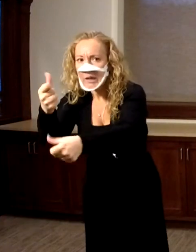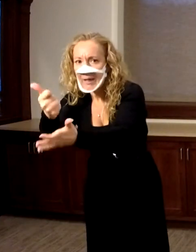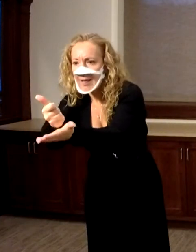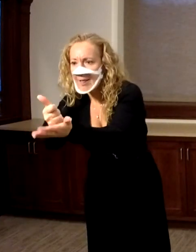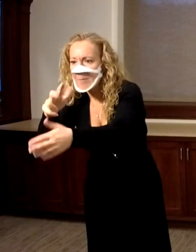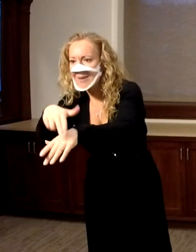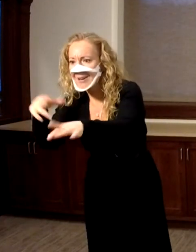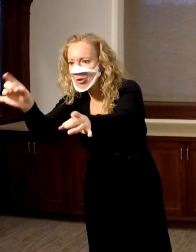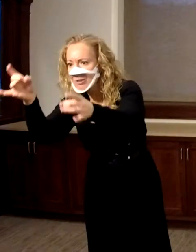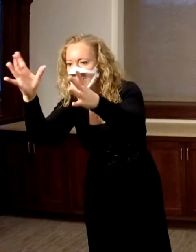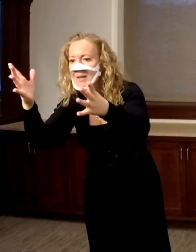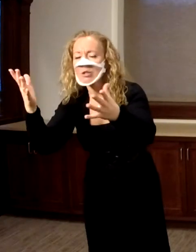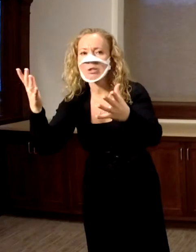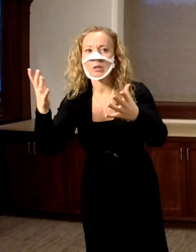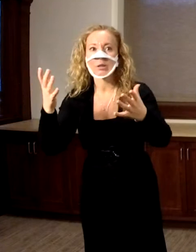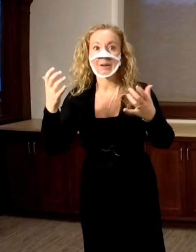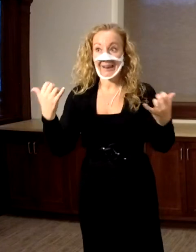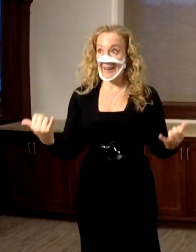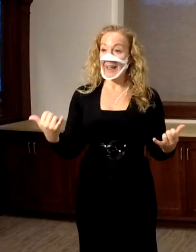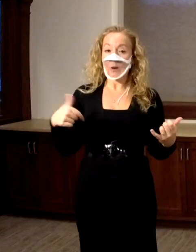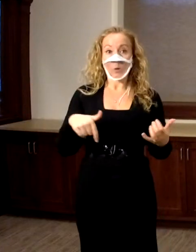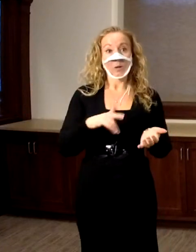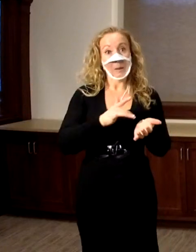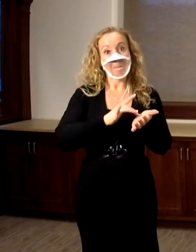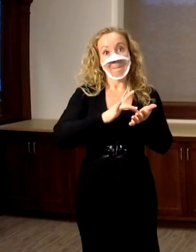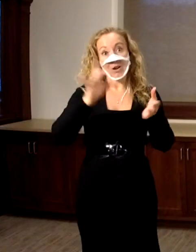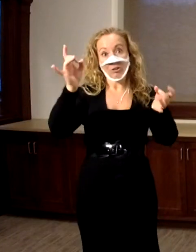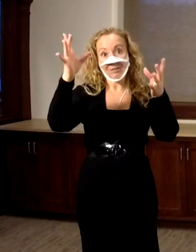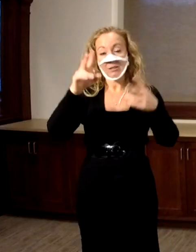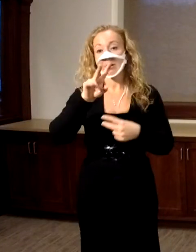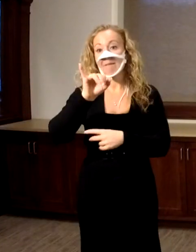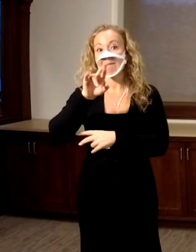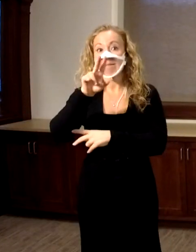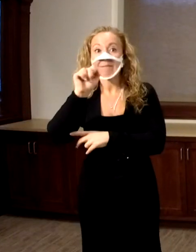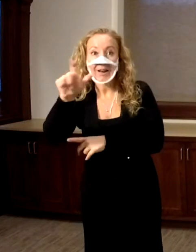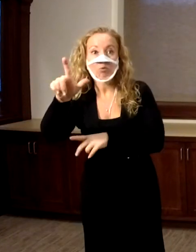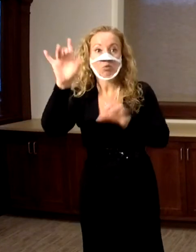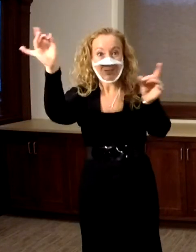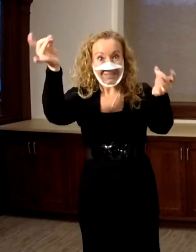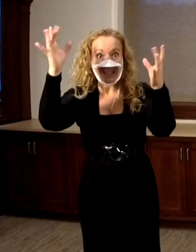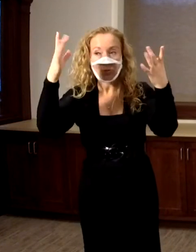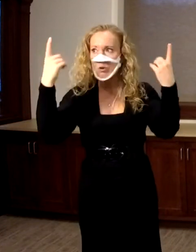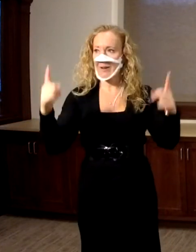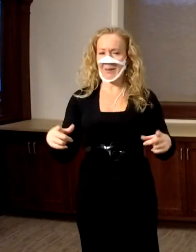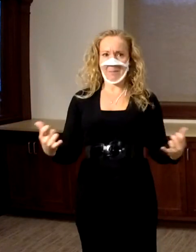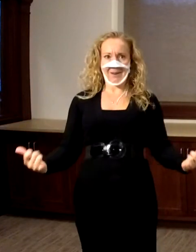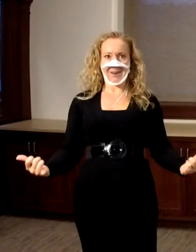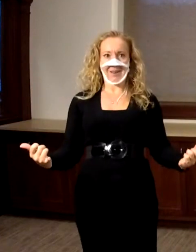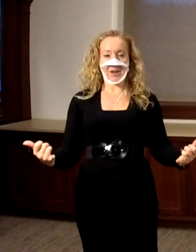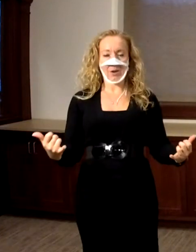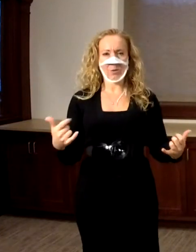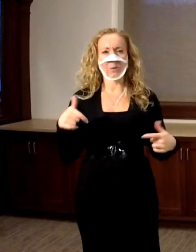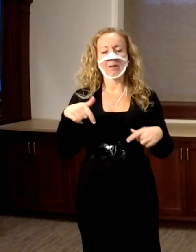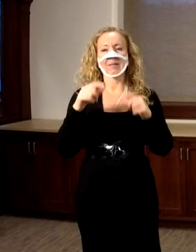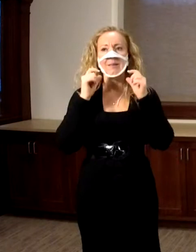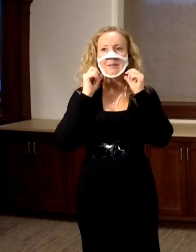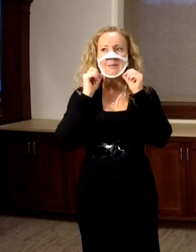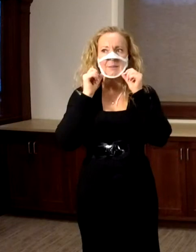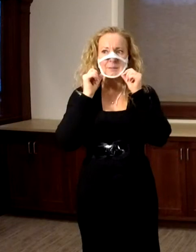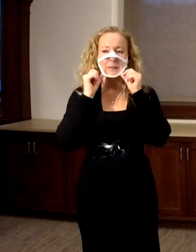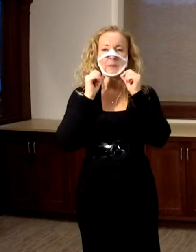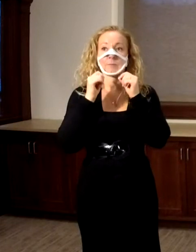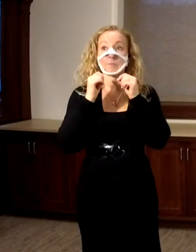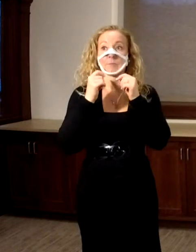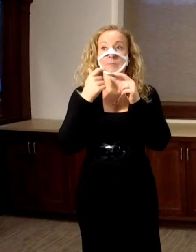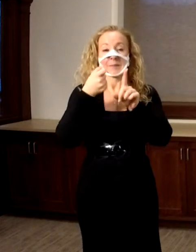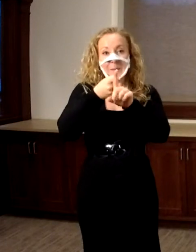disaster. We are having a medical disaster, a viral disaster that has occurred. And it has occurred on certain aspects